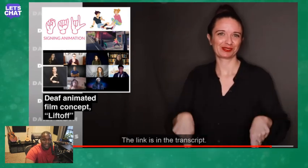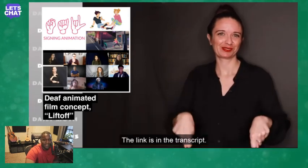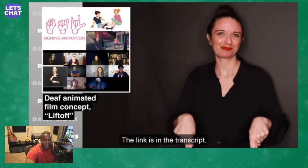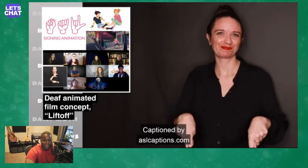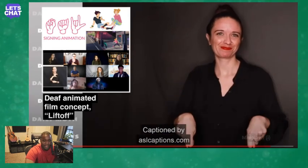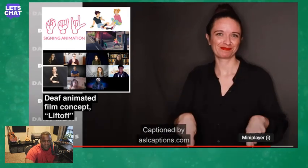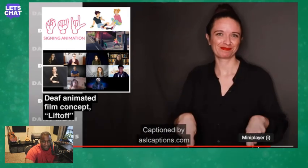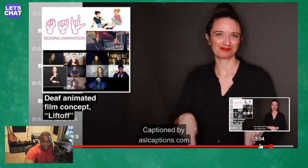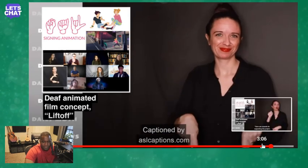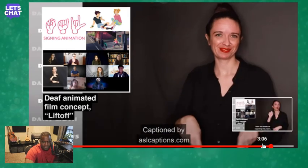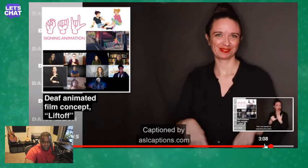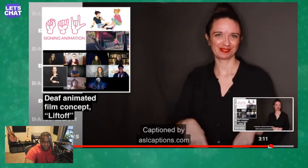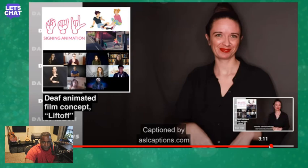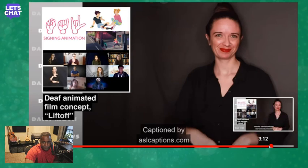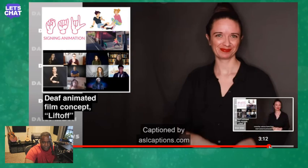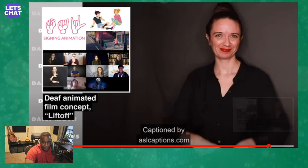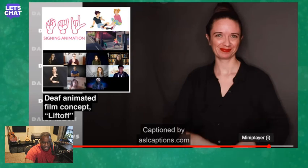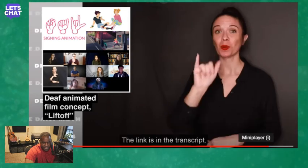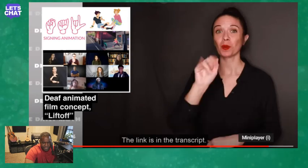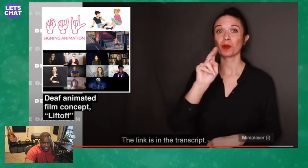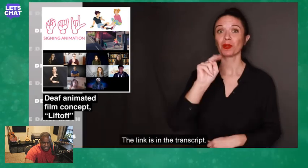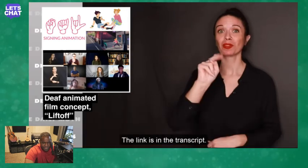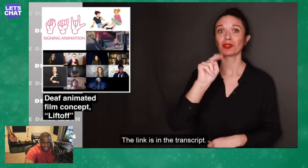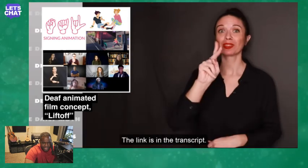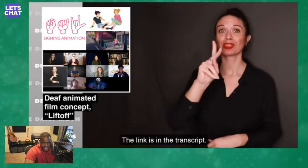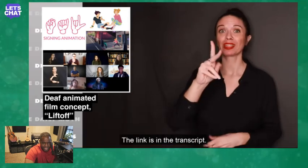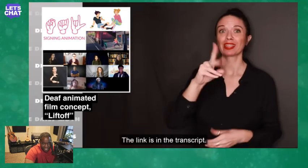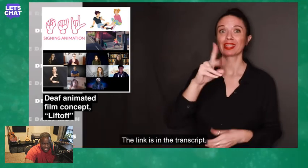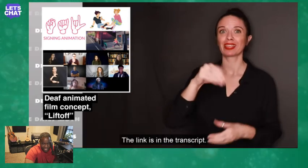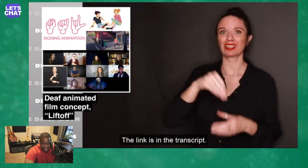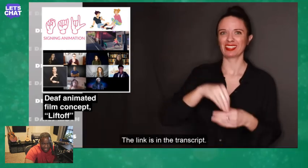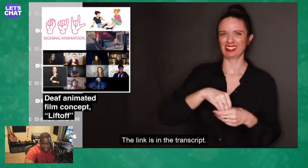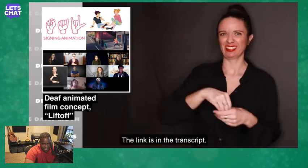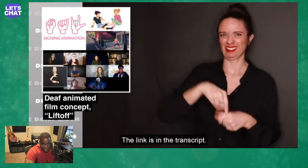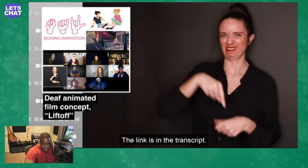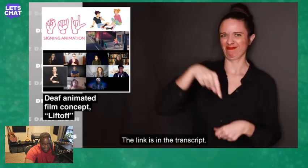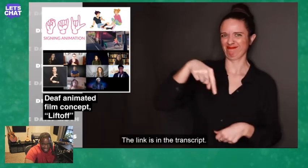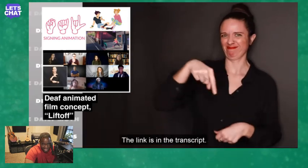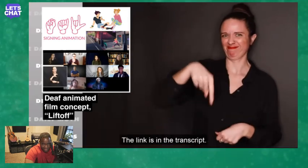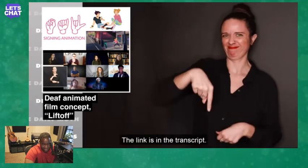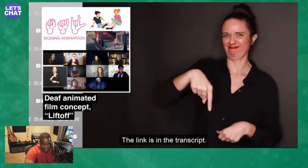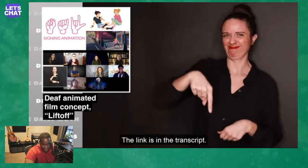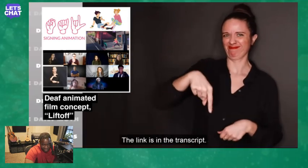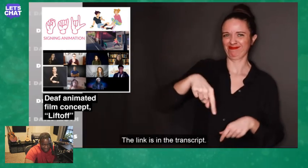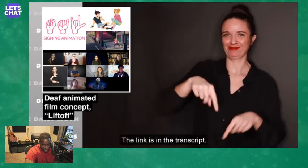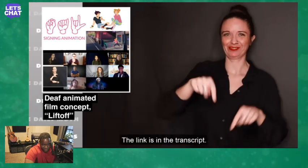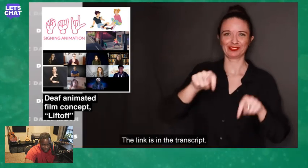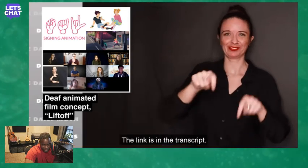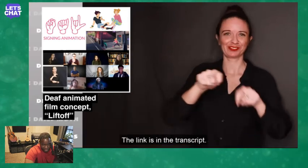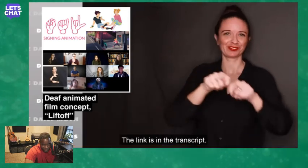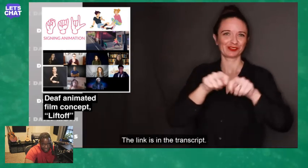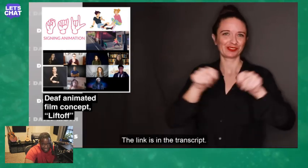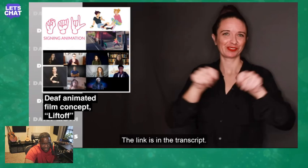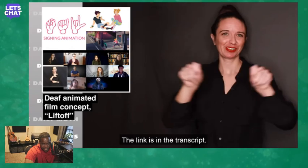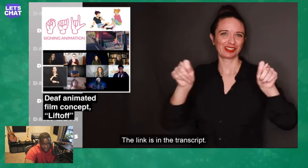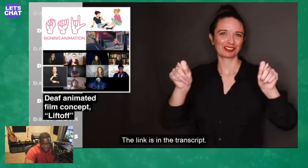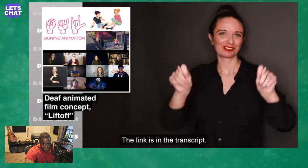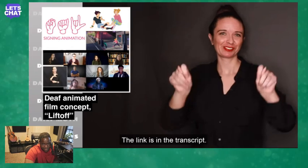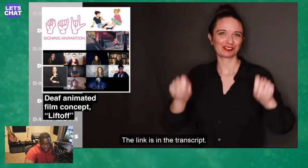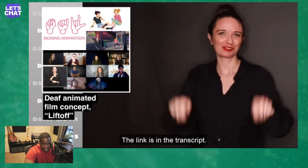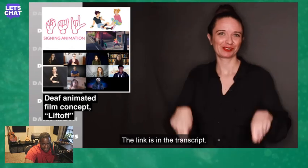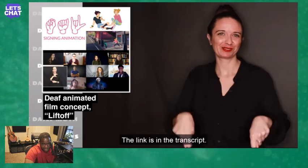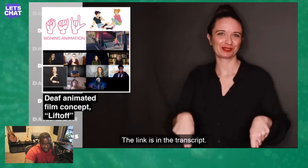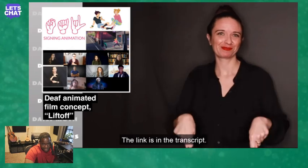You guys did an amazing job. Let me just read this again. Link is in the below. The link is